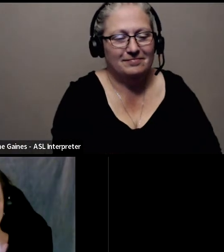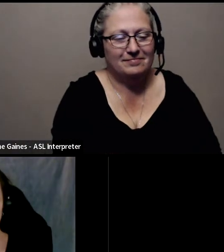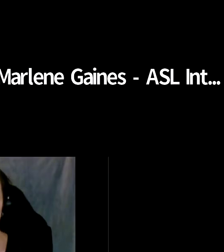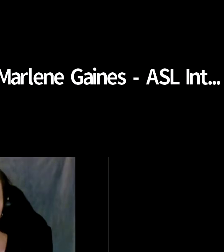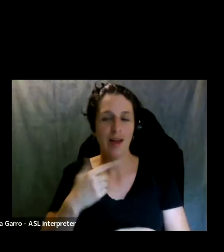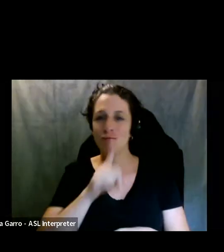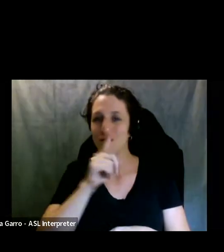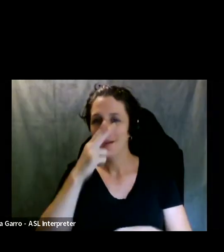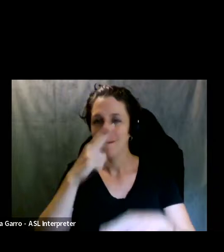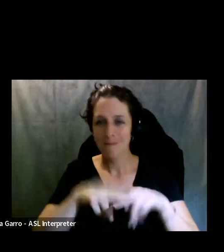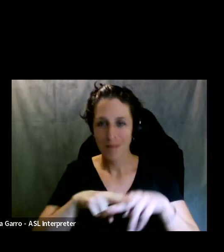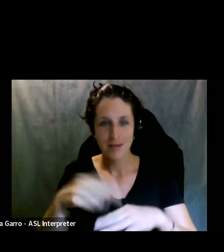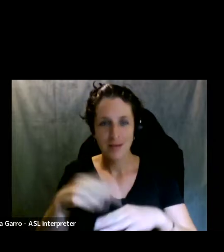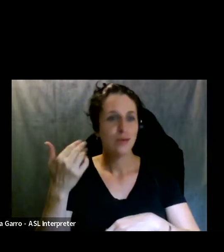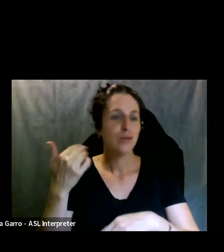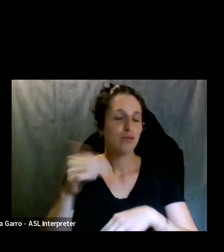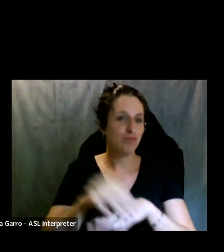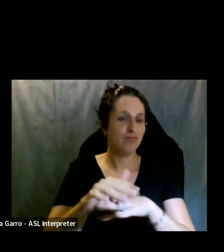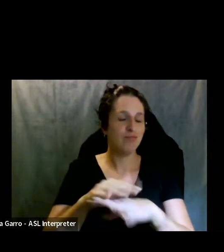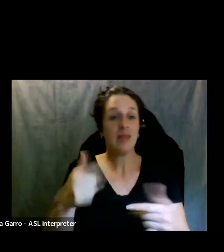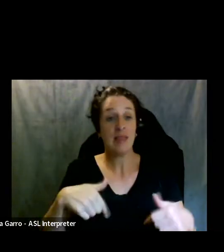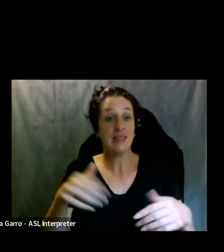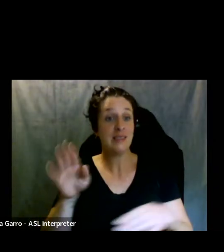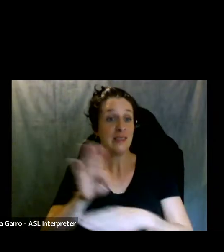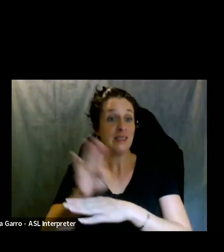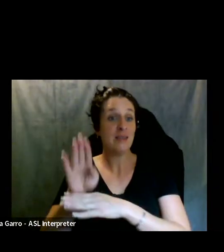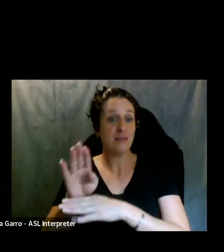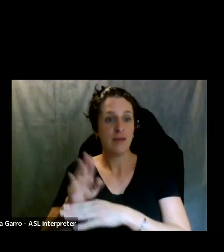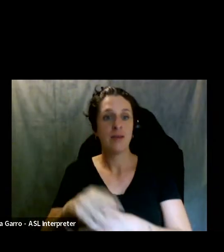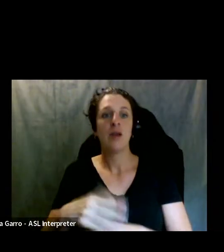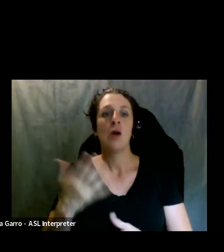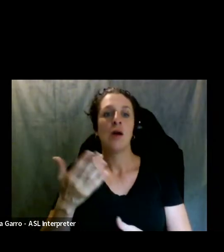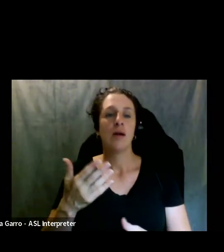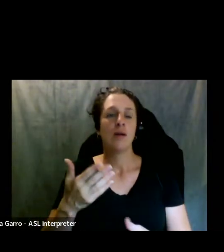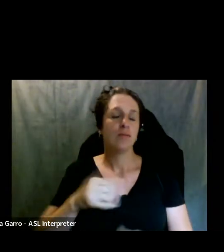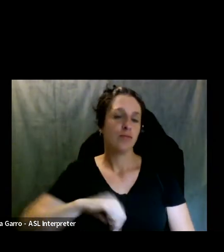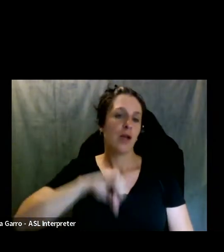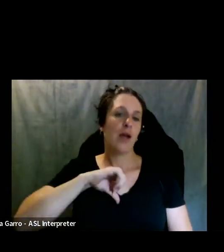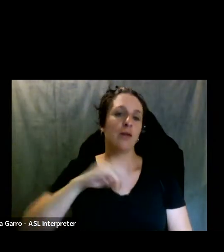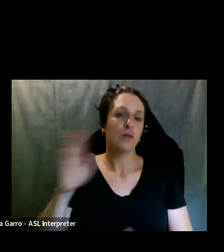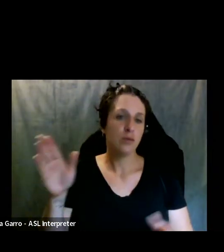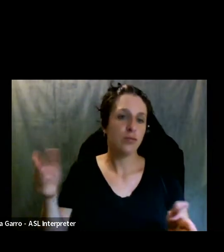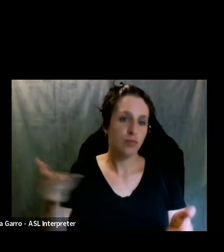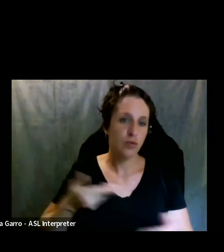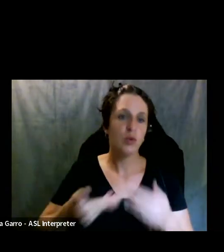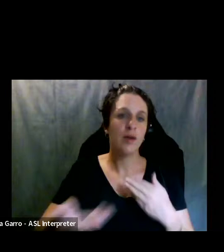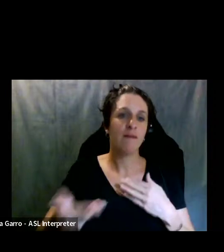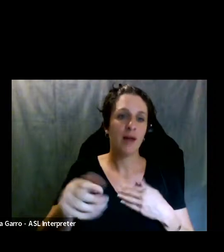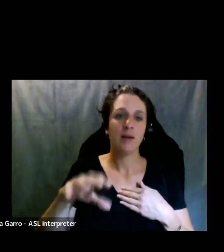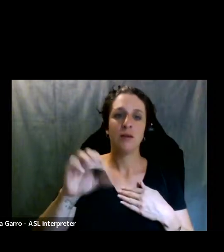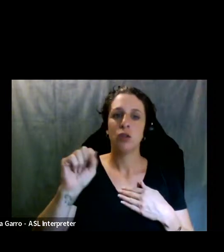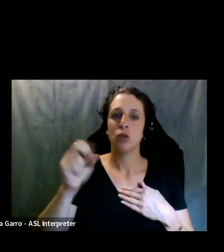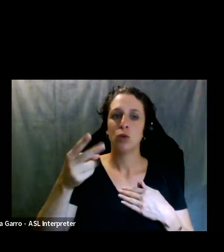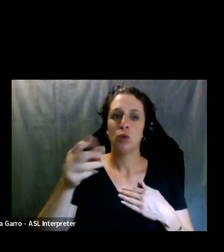evening, I'm really proud to invite Dr. SMUHSD to the podium to talk about,